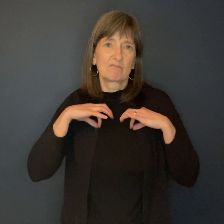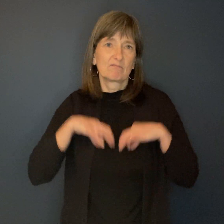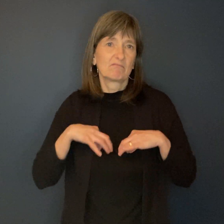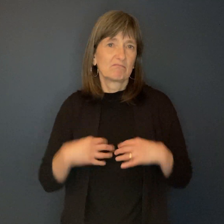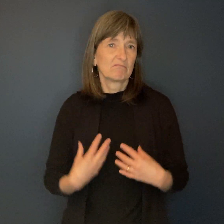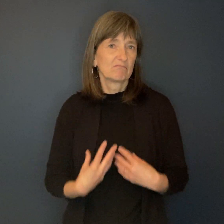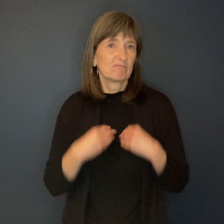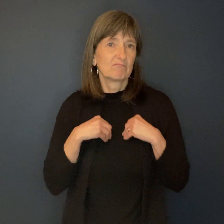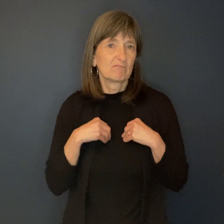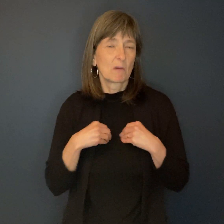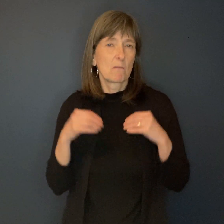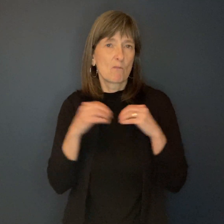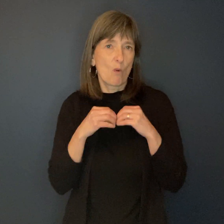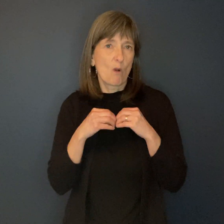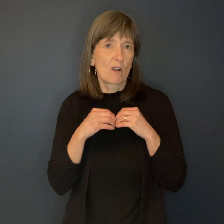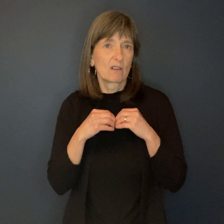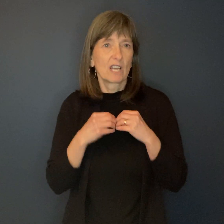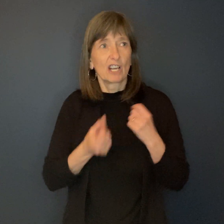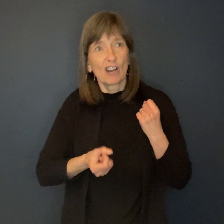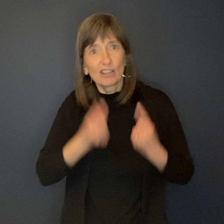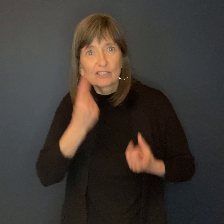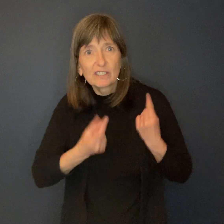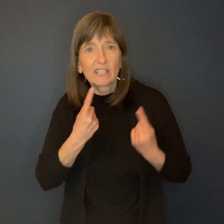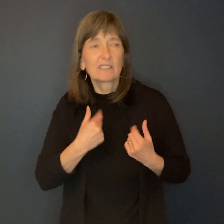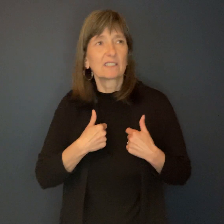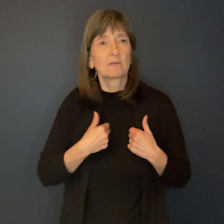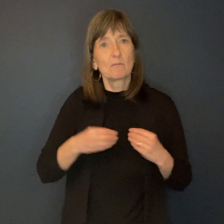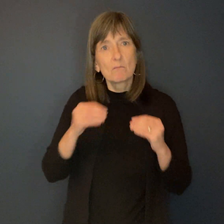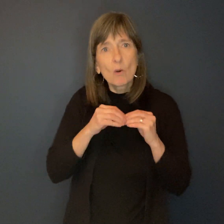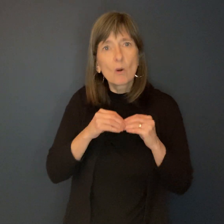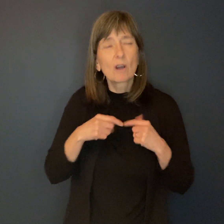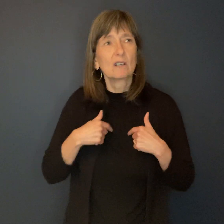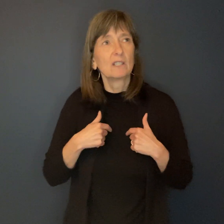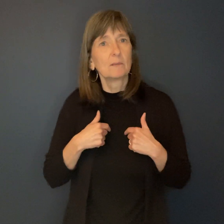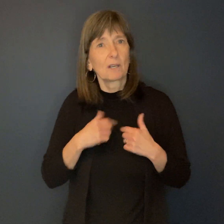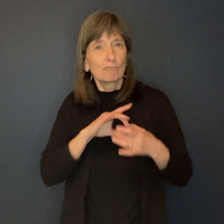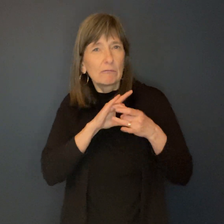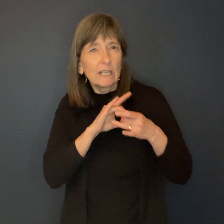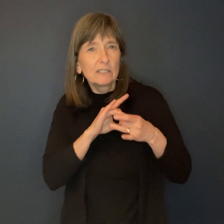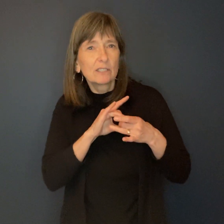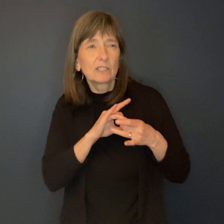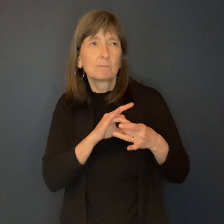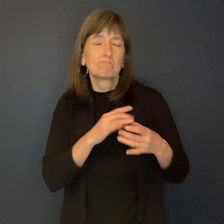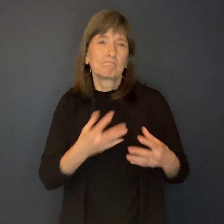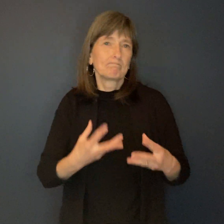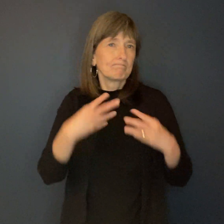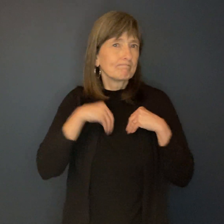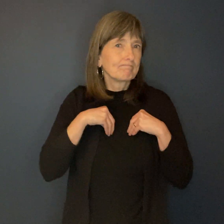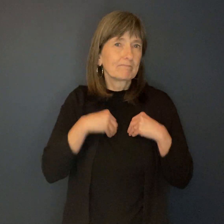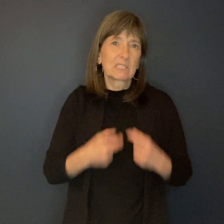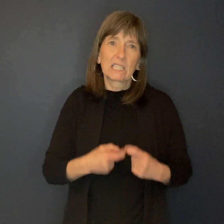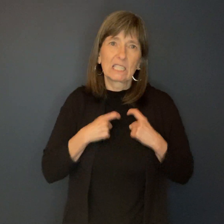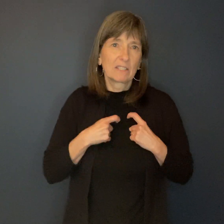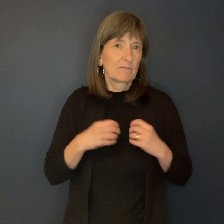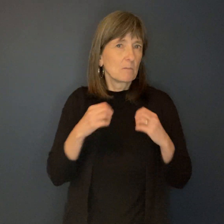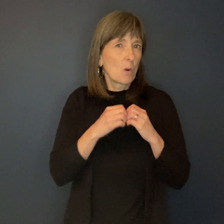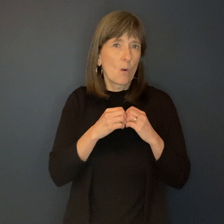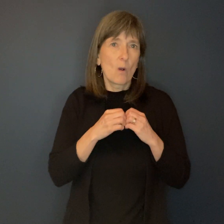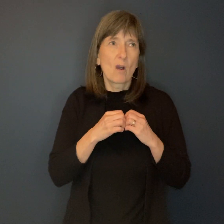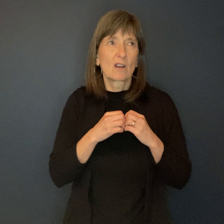built understandings and relationships, and it's enriched my life in ways that I would